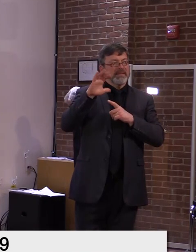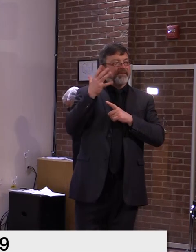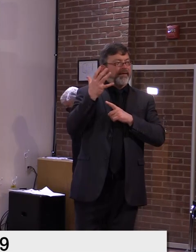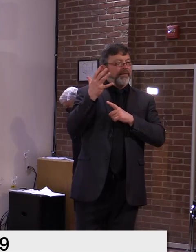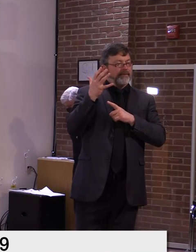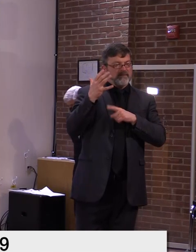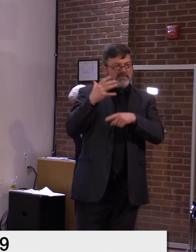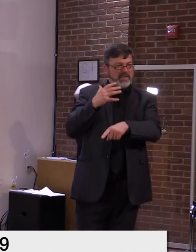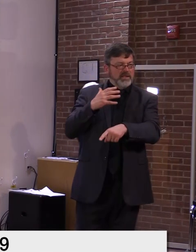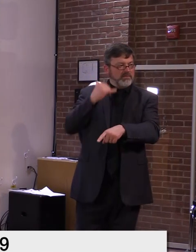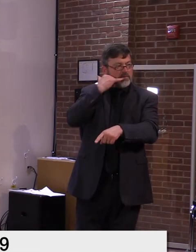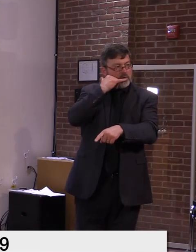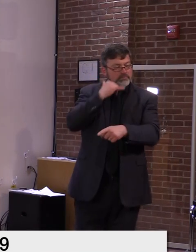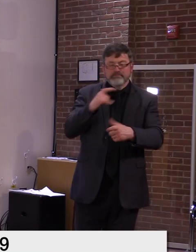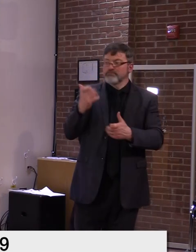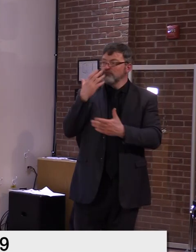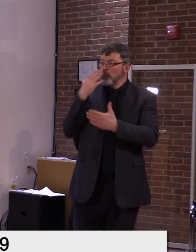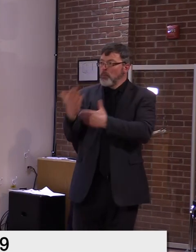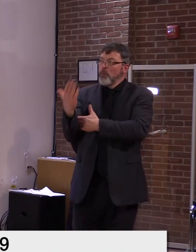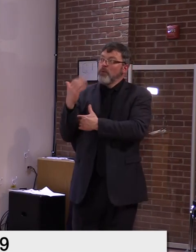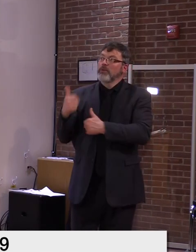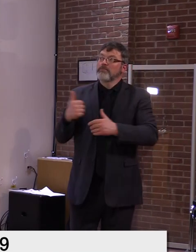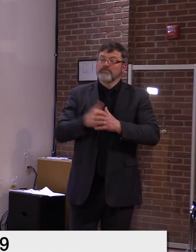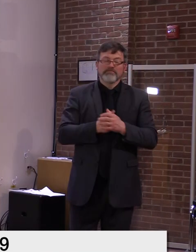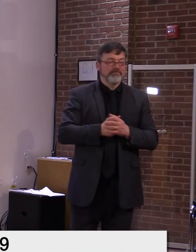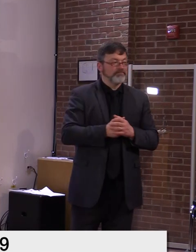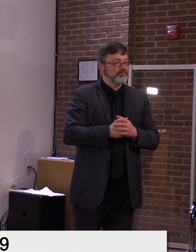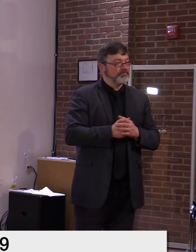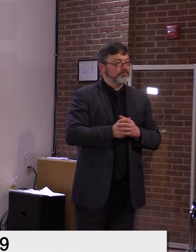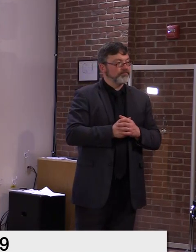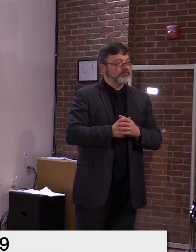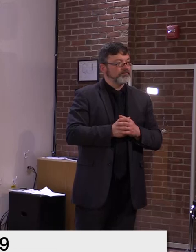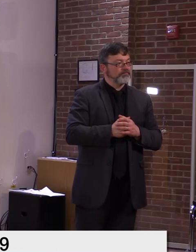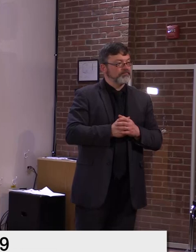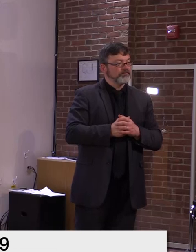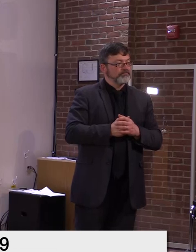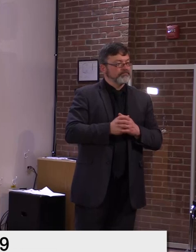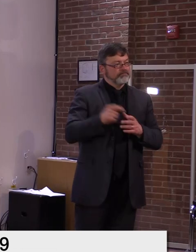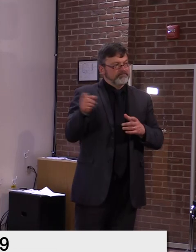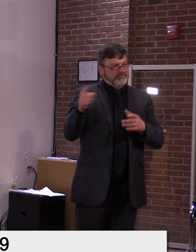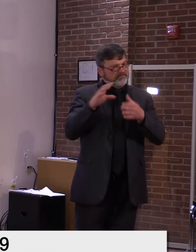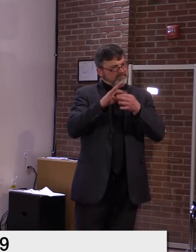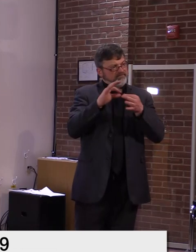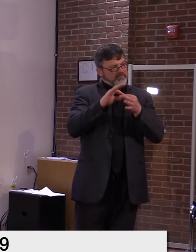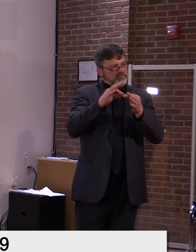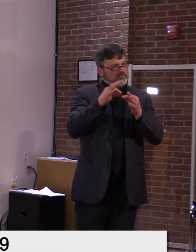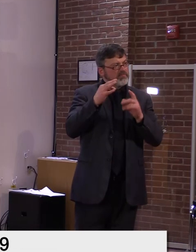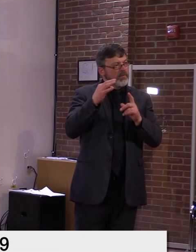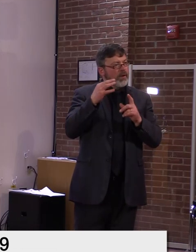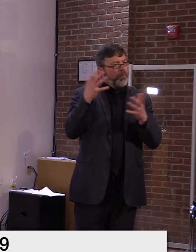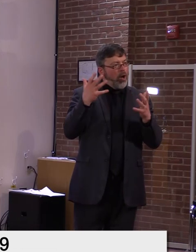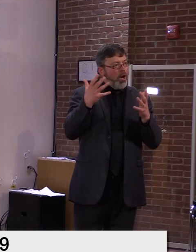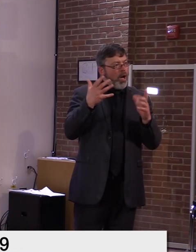NBC5. Good morning. Could you give us an update on K-12 school reopenings?